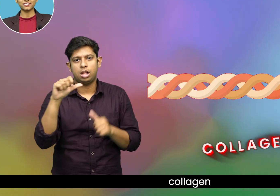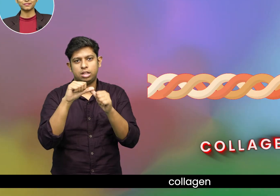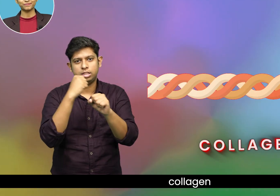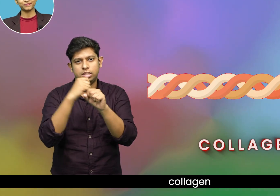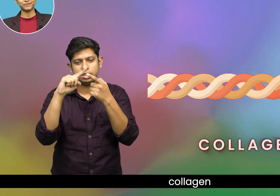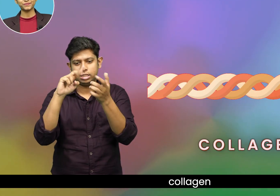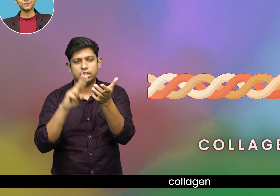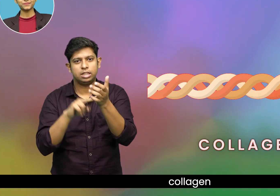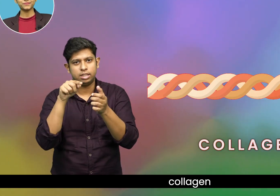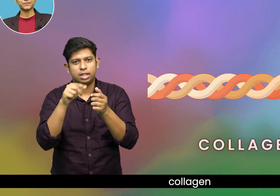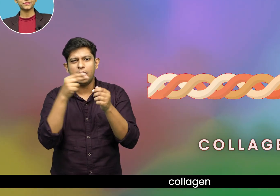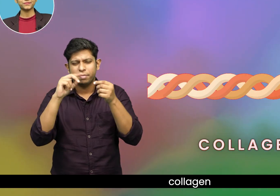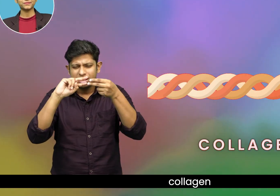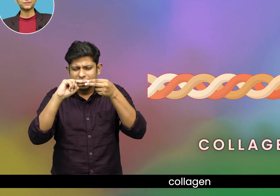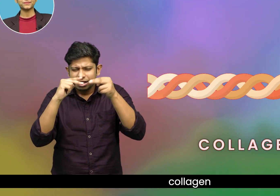collagen.